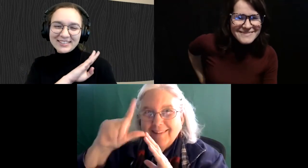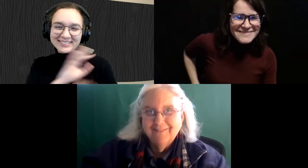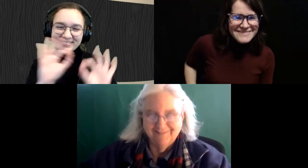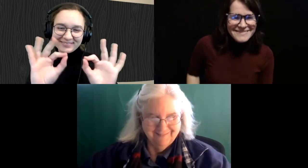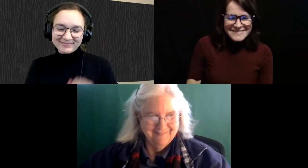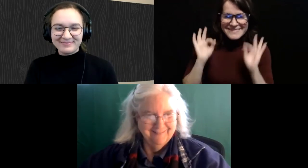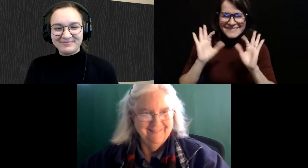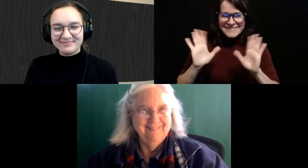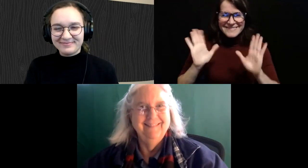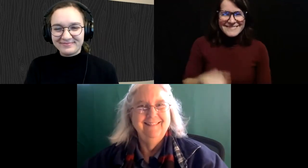Great. See you later.